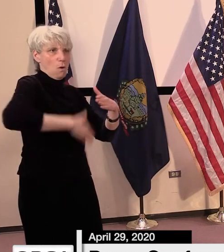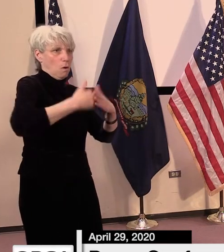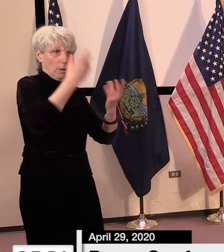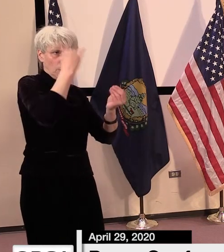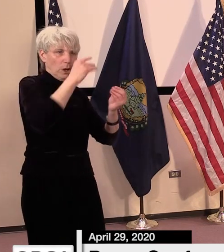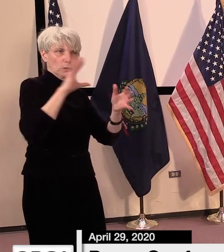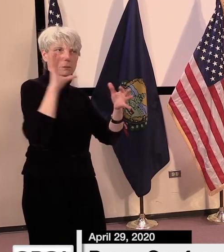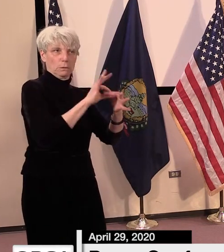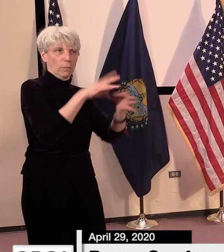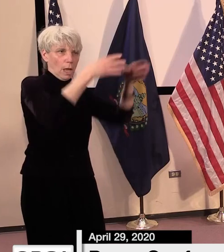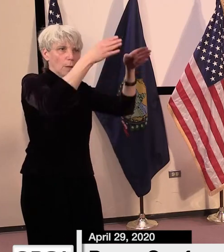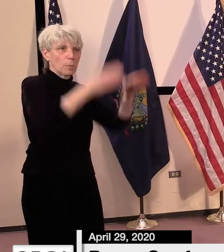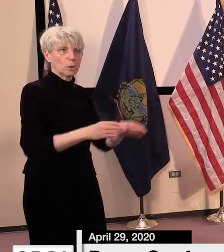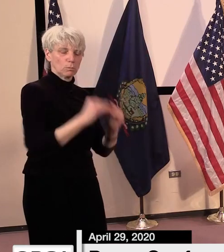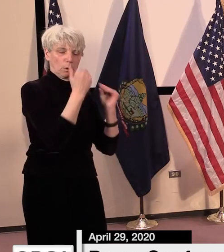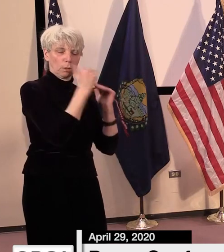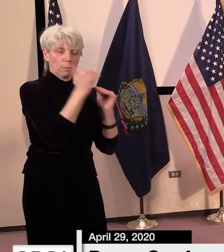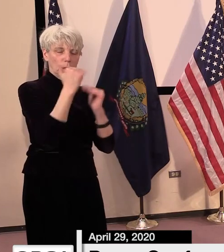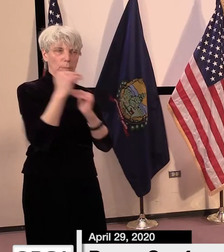Okay, thank you very much.